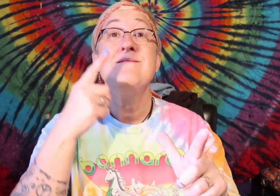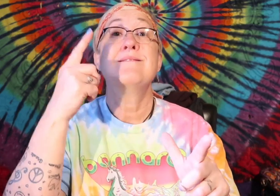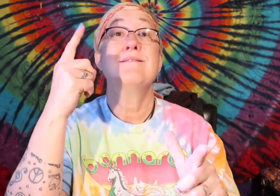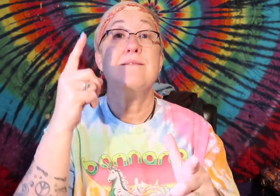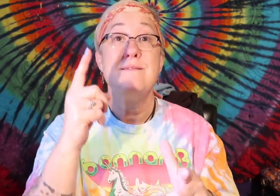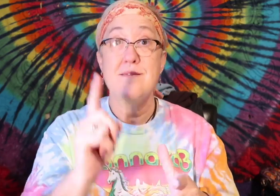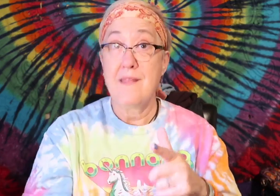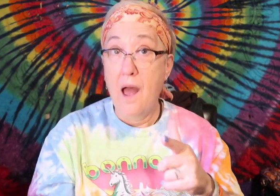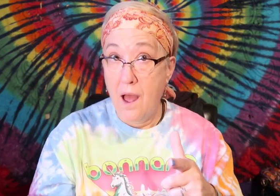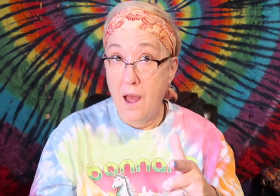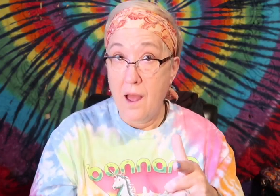And I was in class for about 2